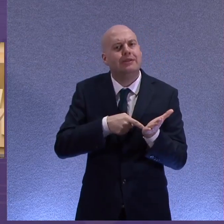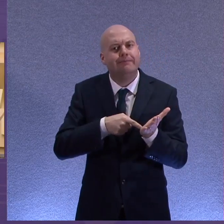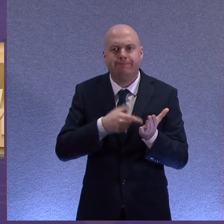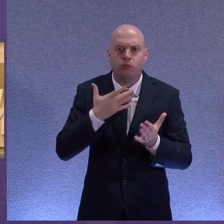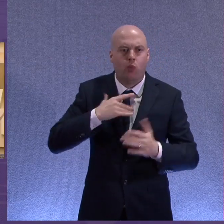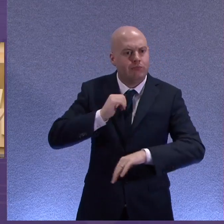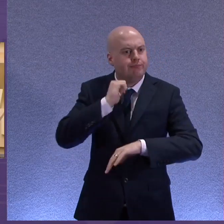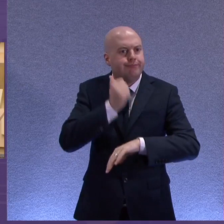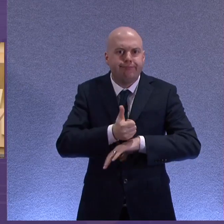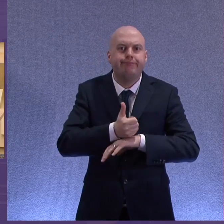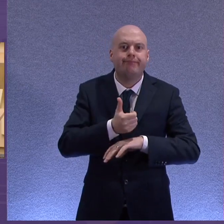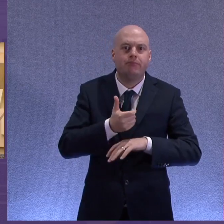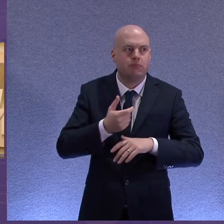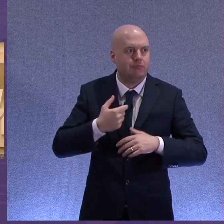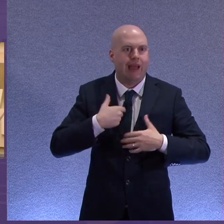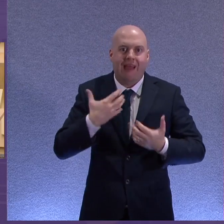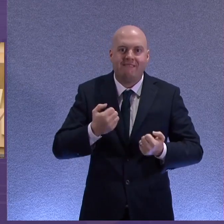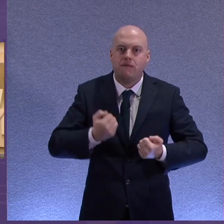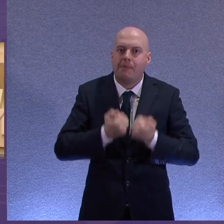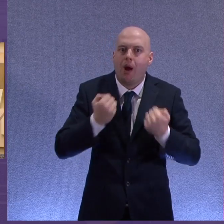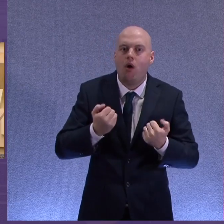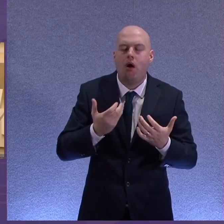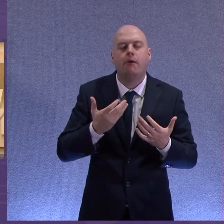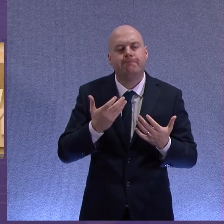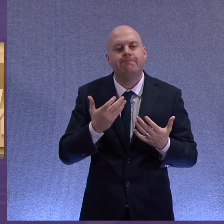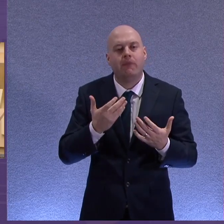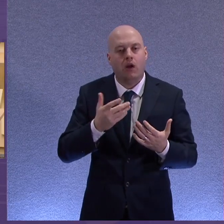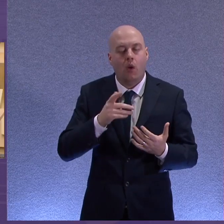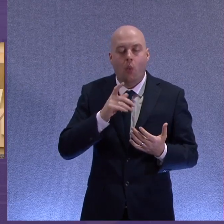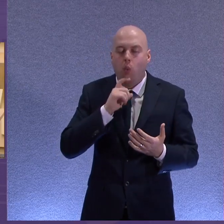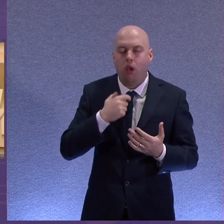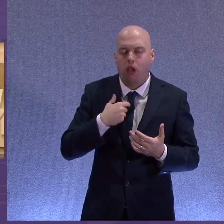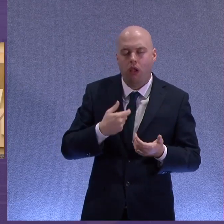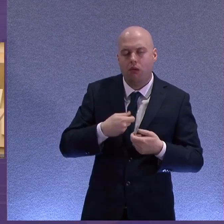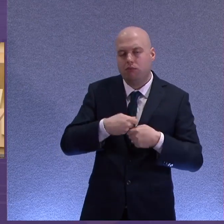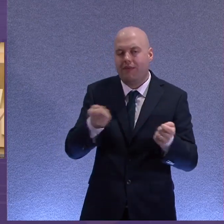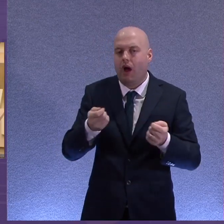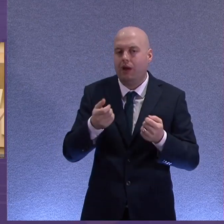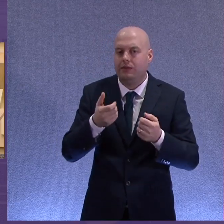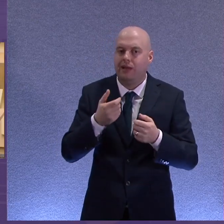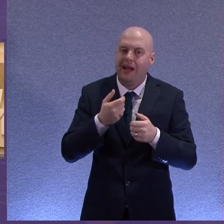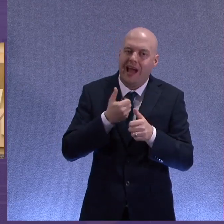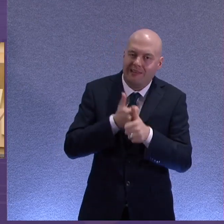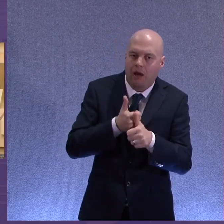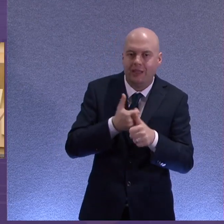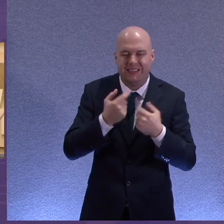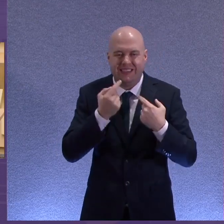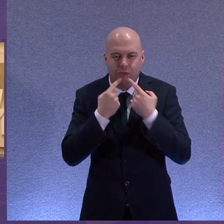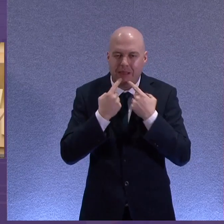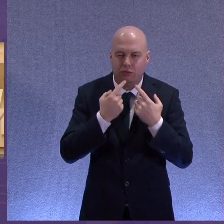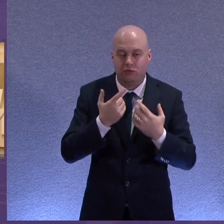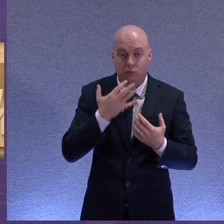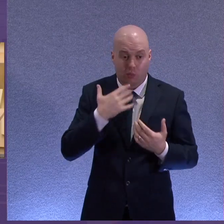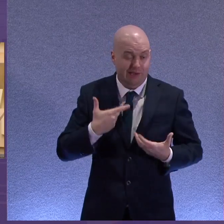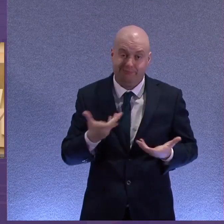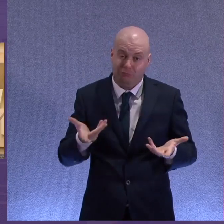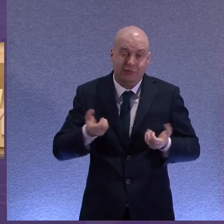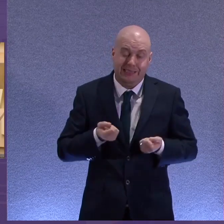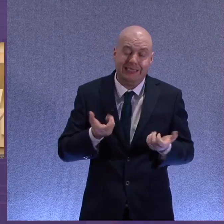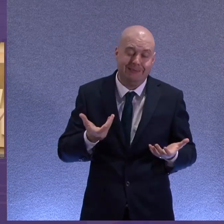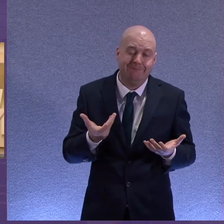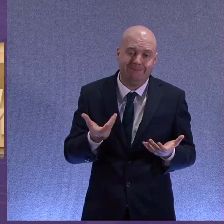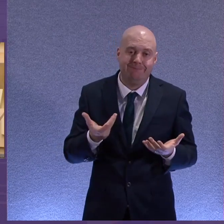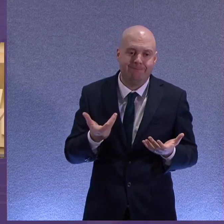to give some advice to MSPs, particularly when we're not sitting as often as normal, about the best route for inquiries and